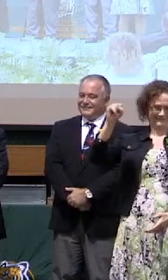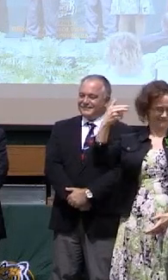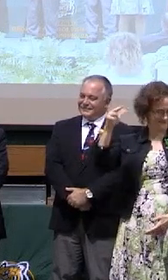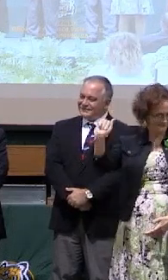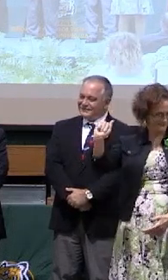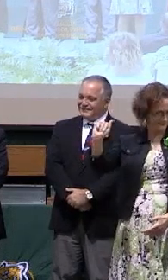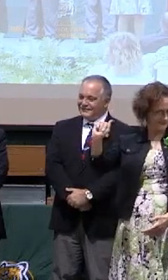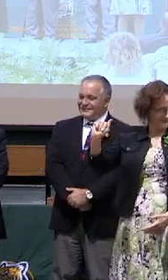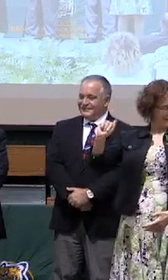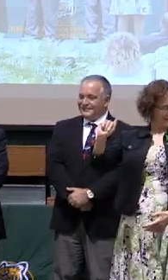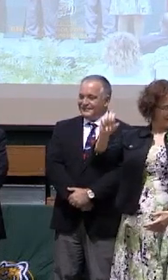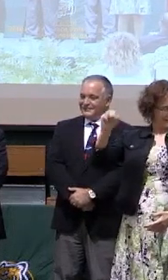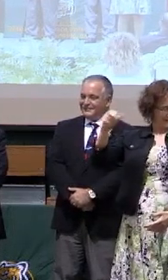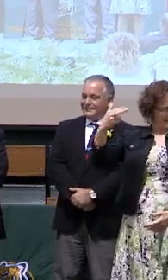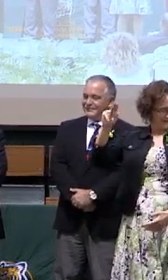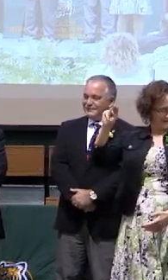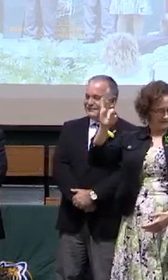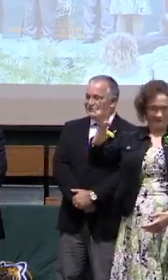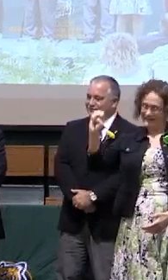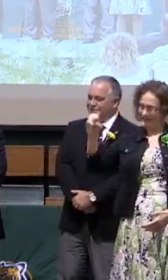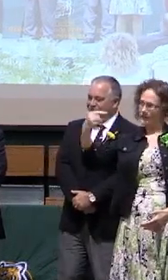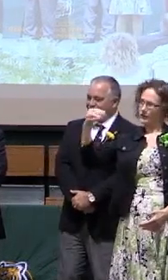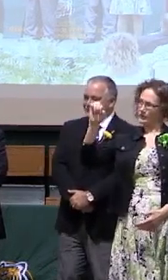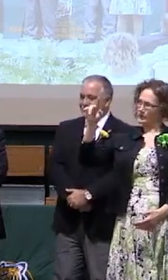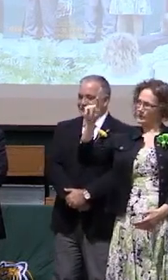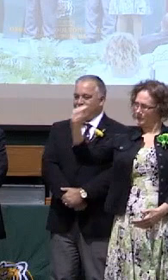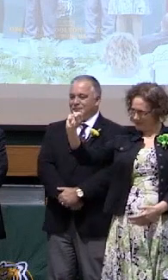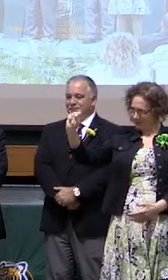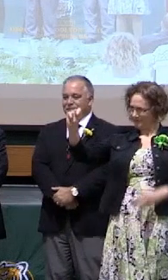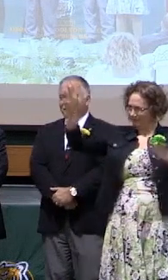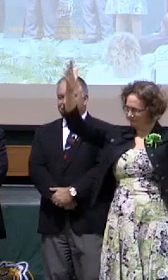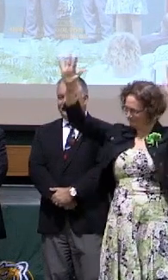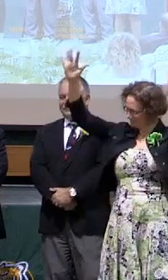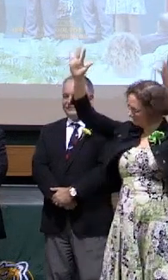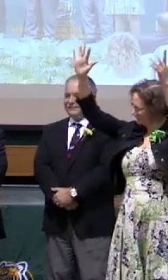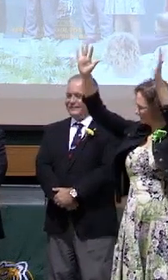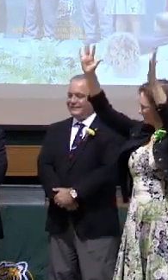Myresha Shanice Grant.